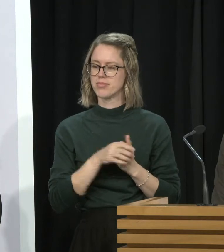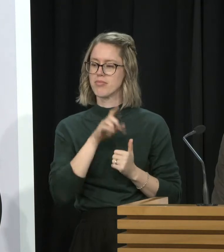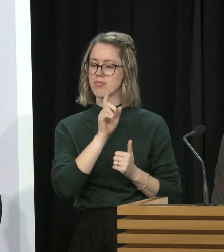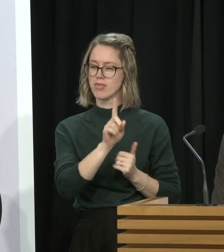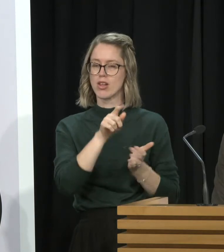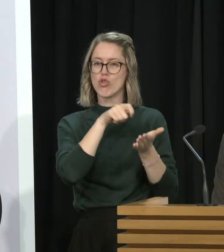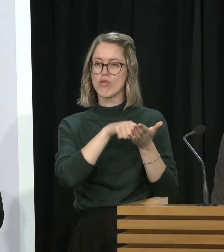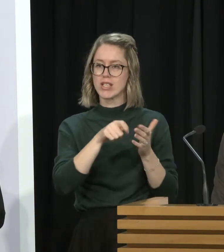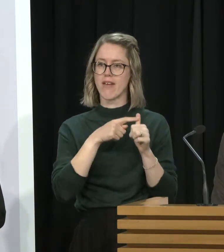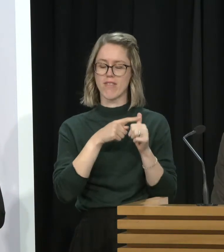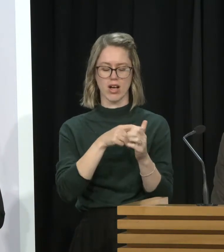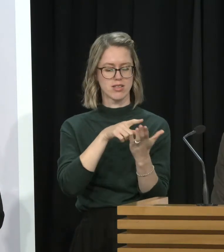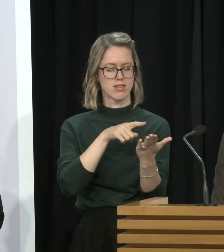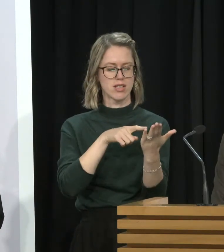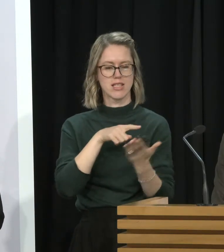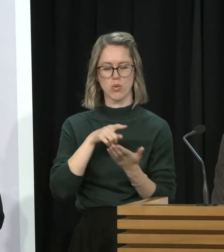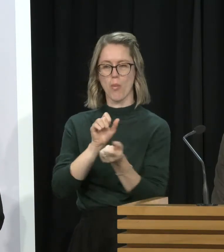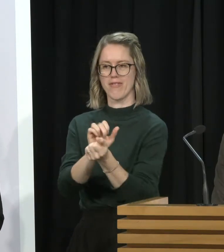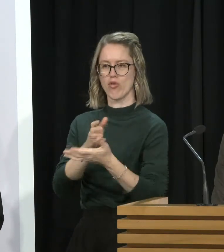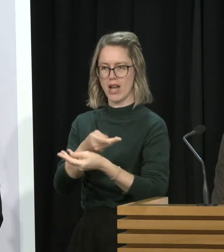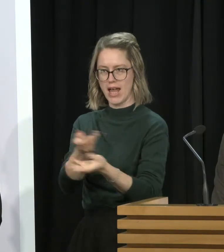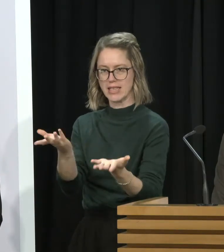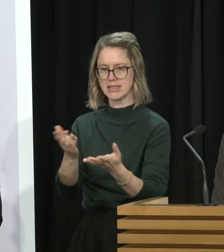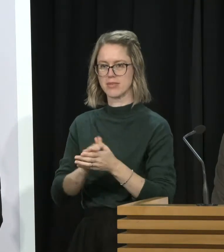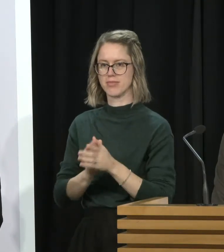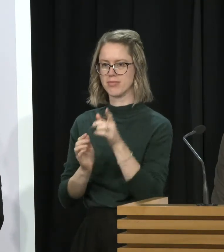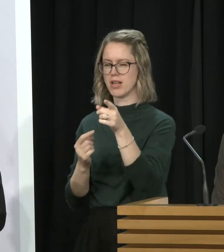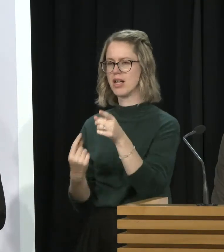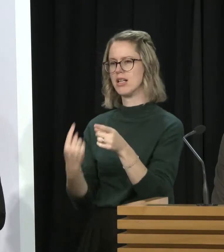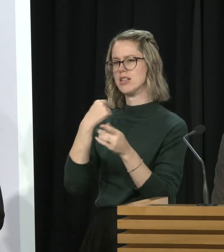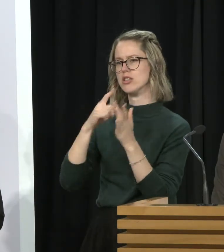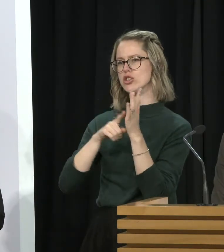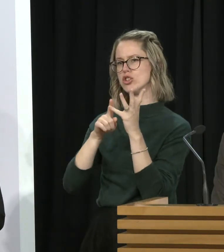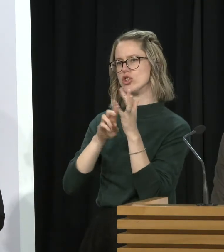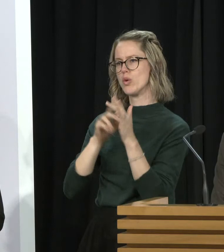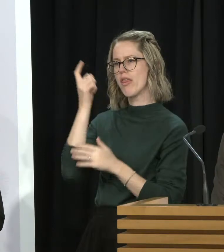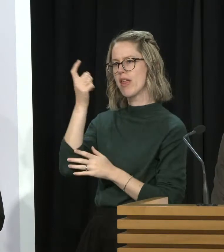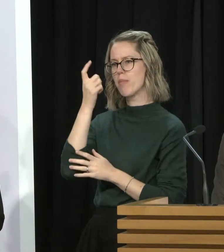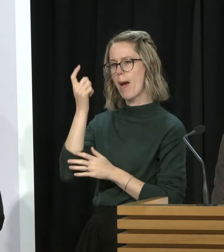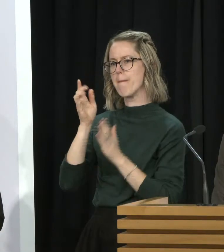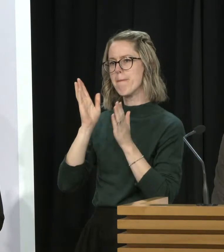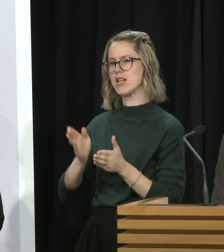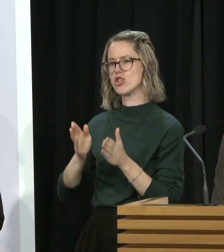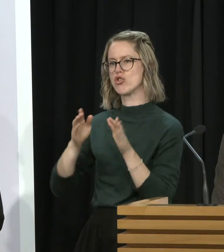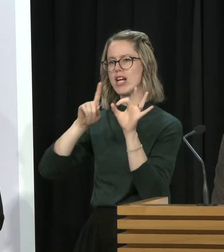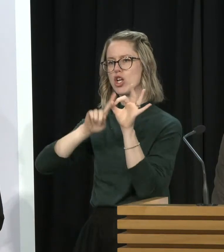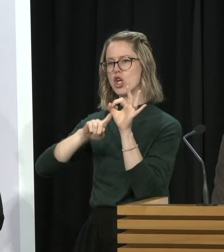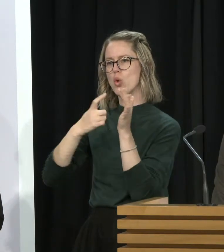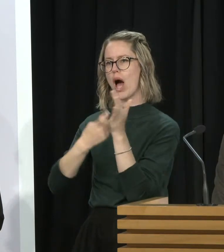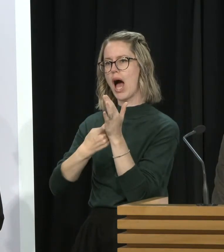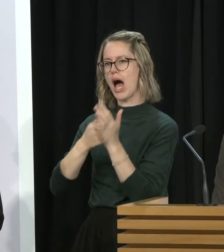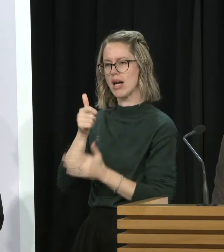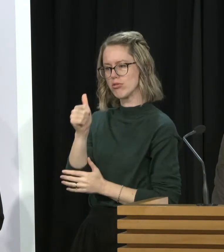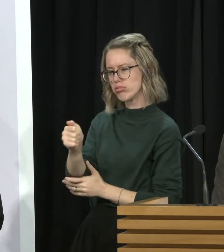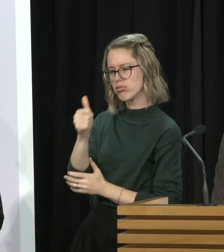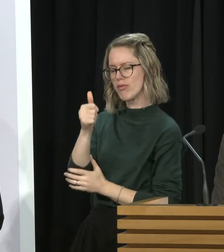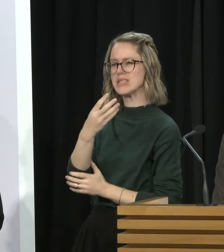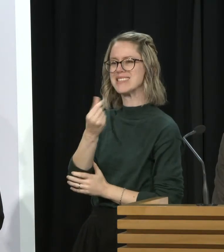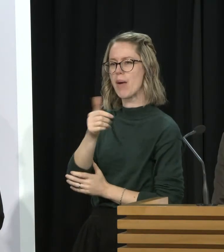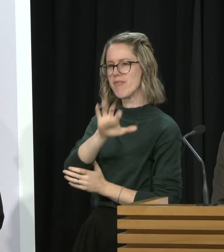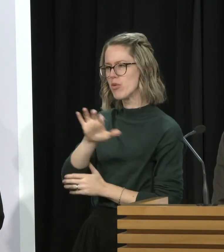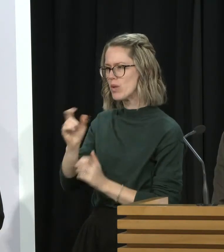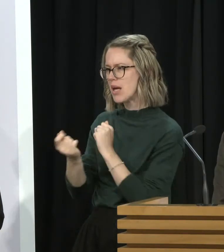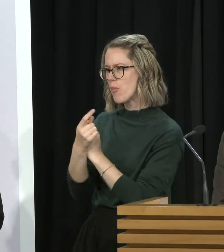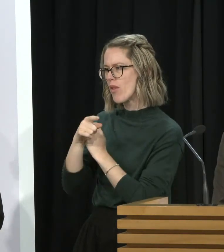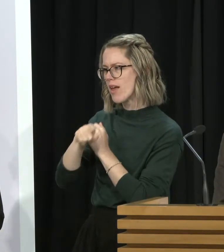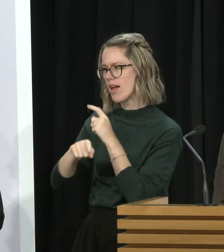the written advice is what we have released, yes. In June, you were considering mandatory QR scanning for some venues. What's happened with that? Where's